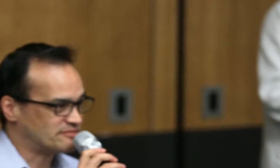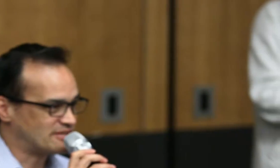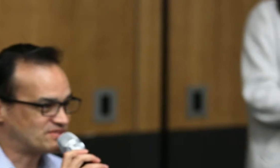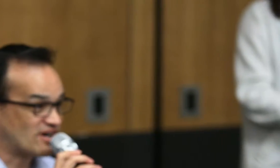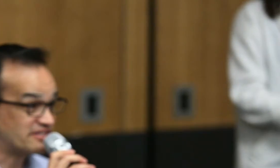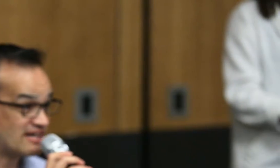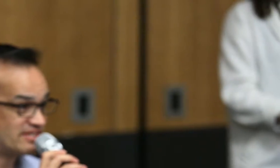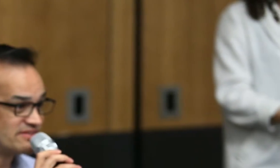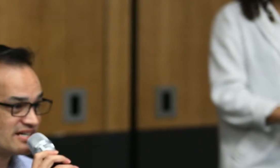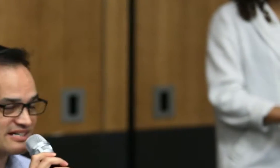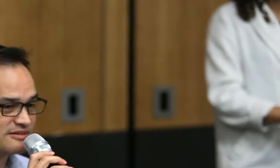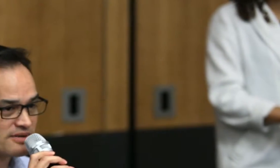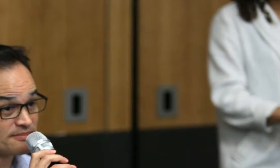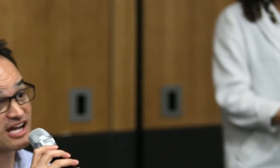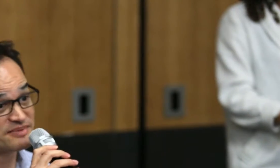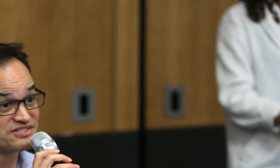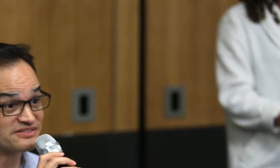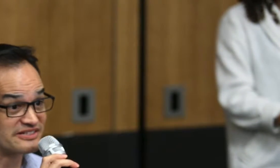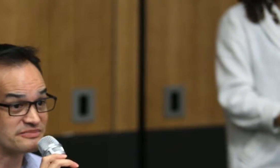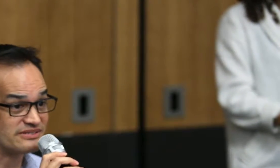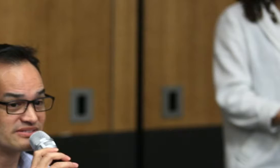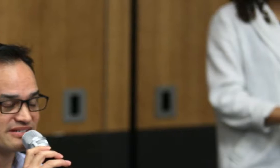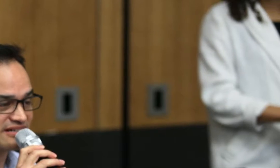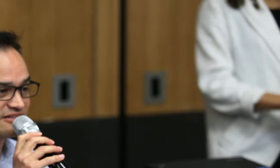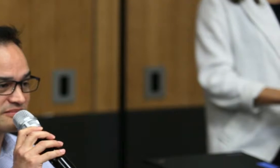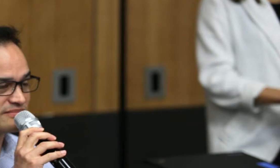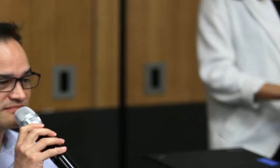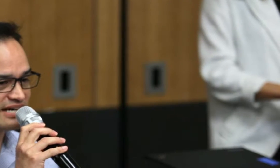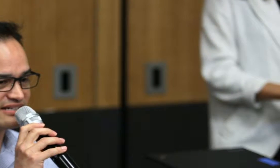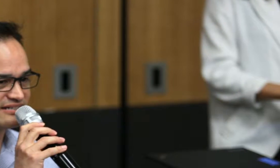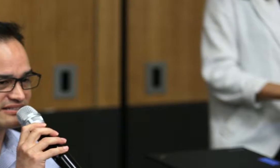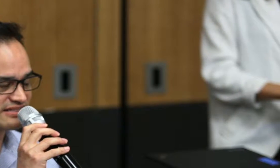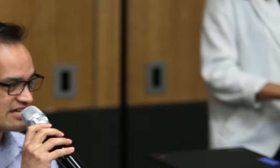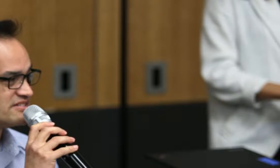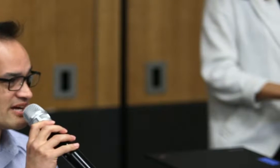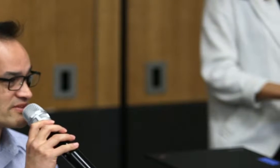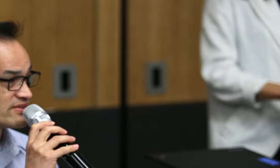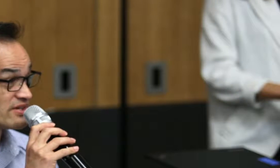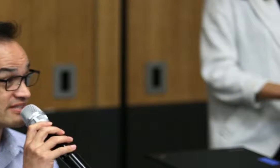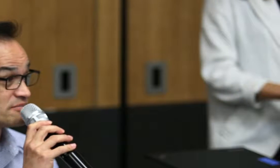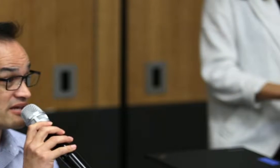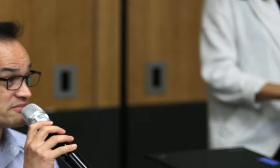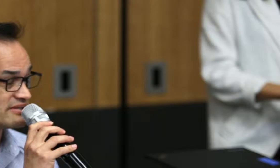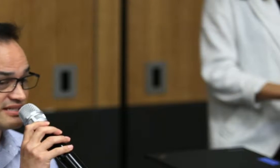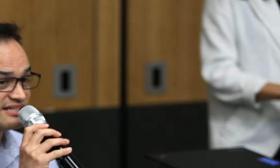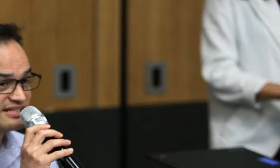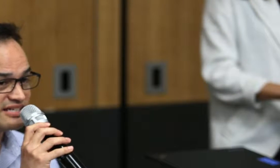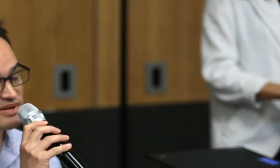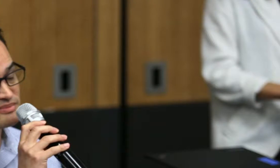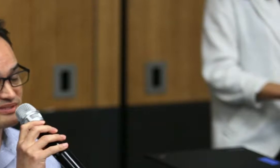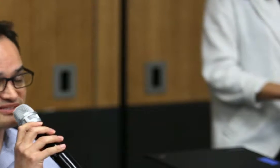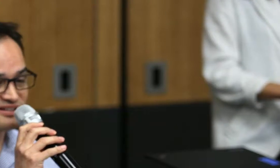Hi everyone, my name is John Cavano. I'm an occupational therapist. The agency I work for is called